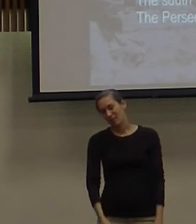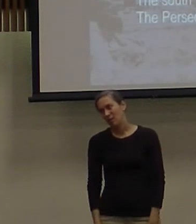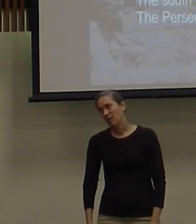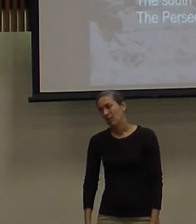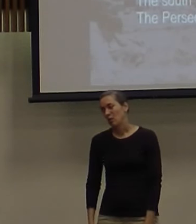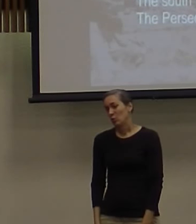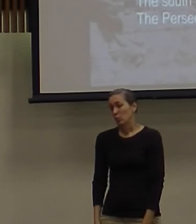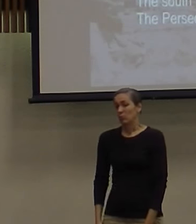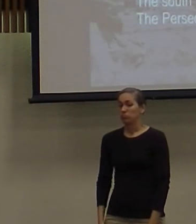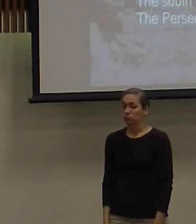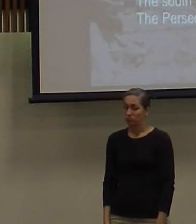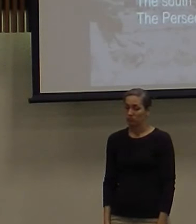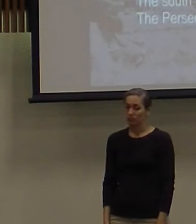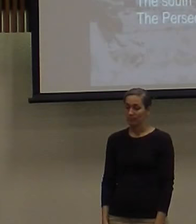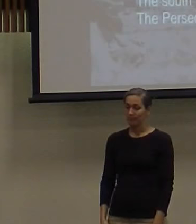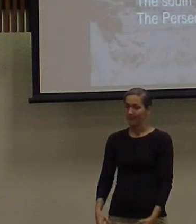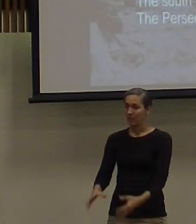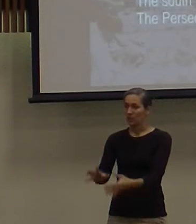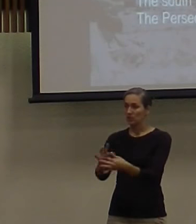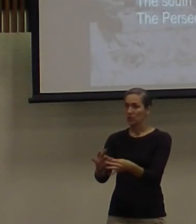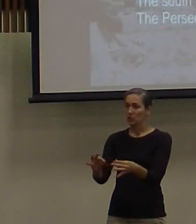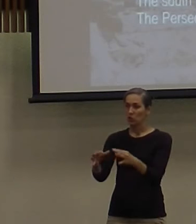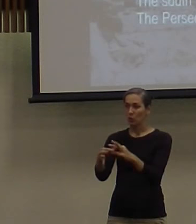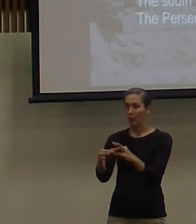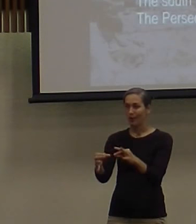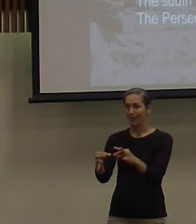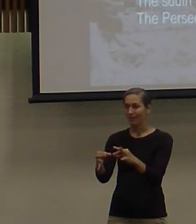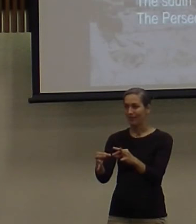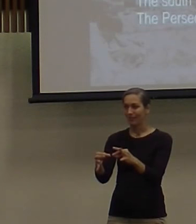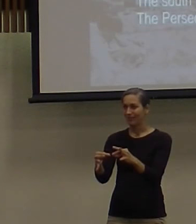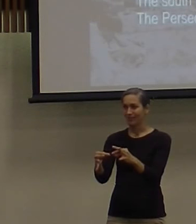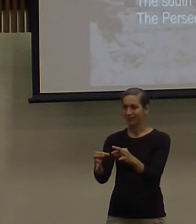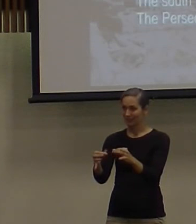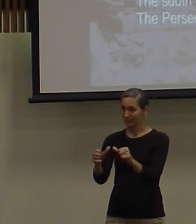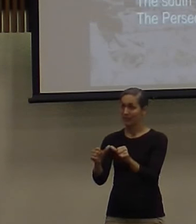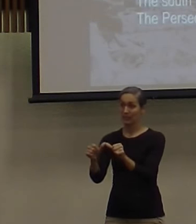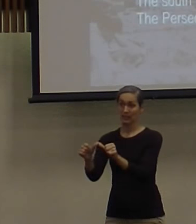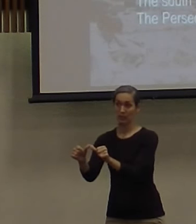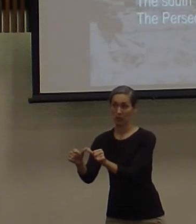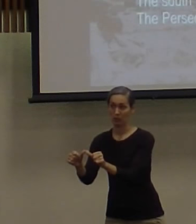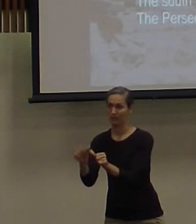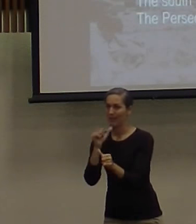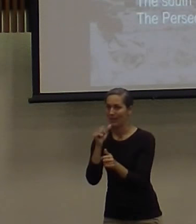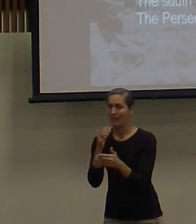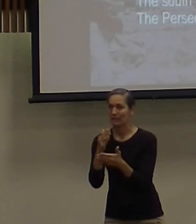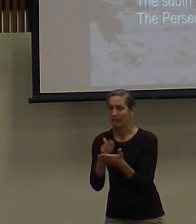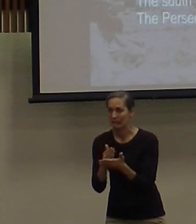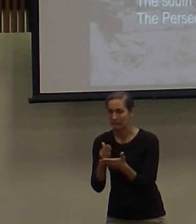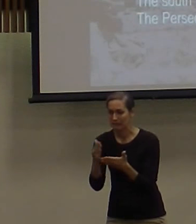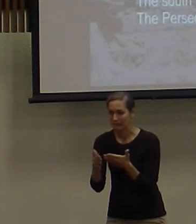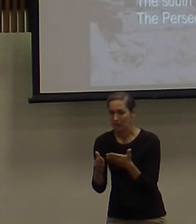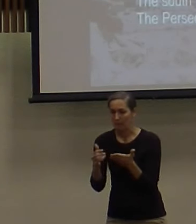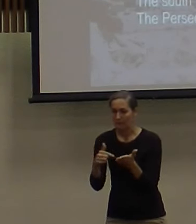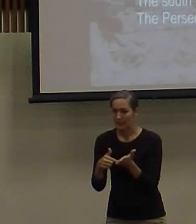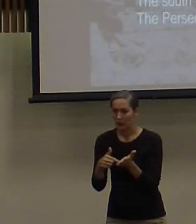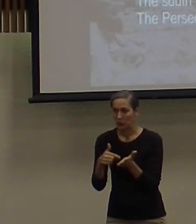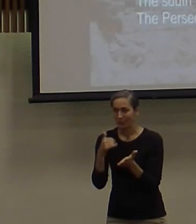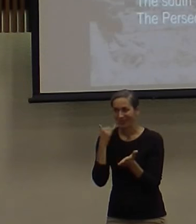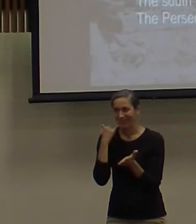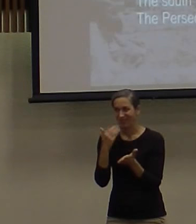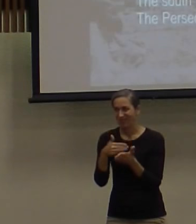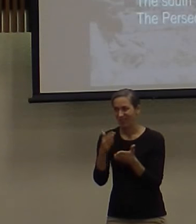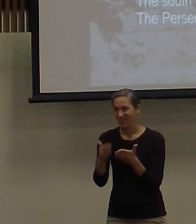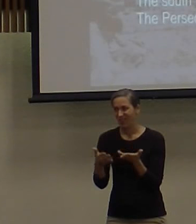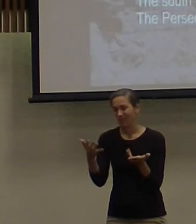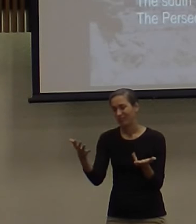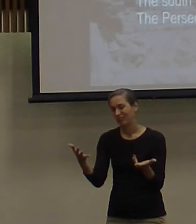So the story is not end here, because if the story ends here, you will see that the fall of Saigon